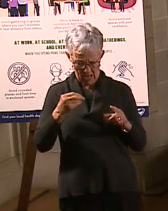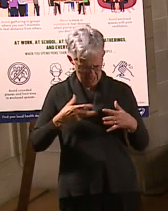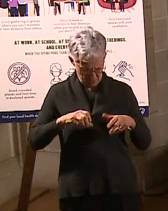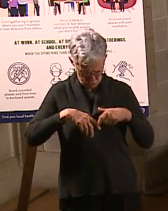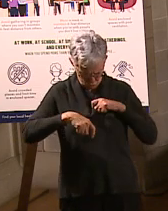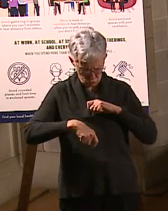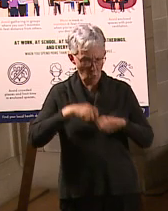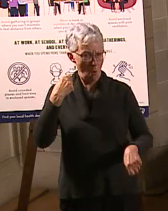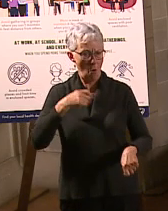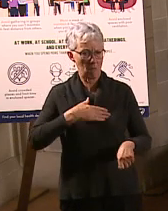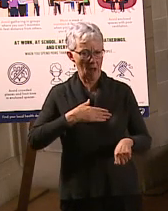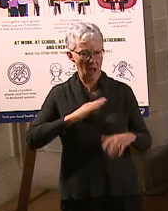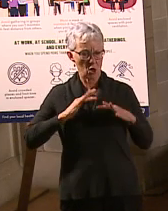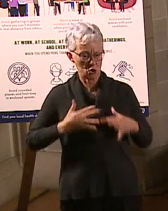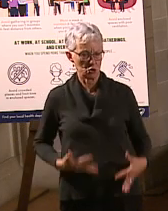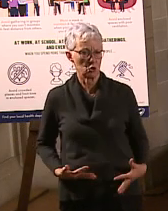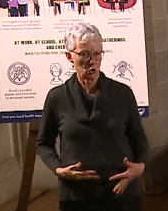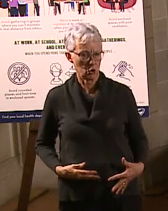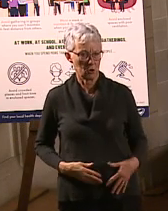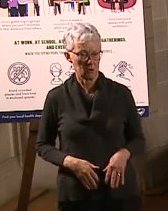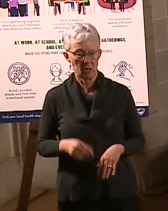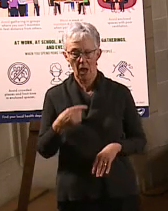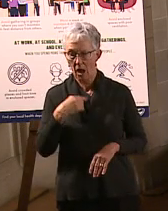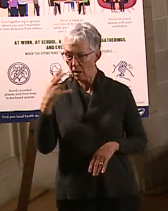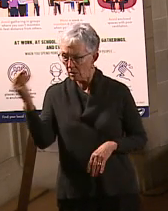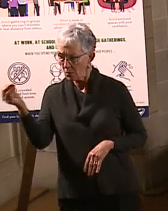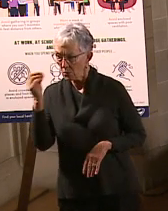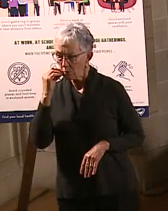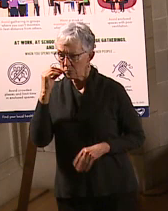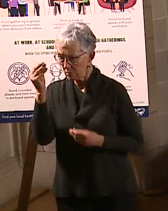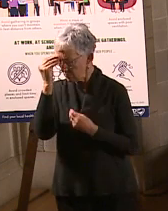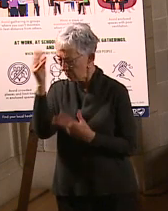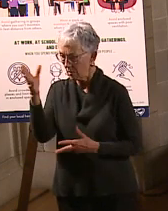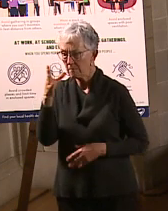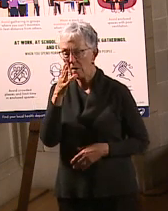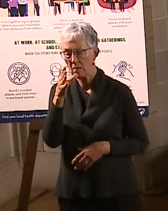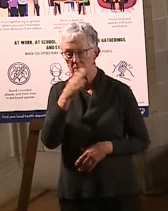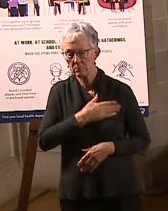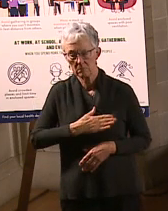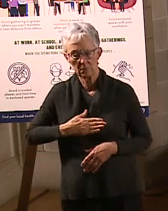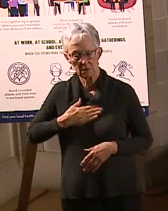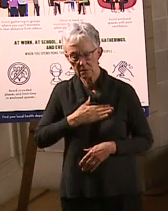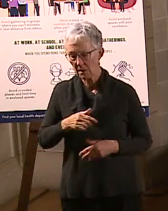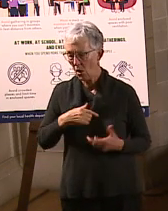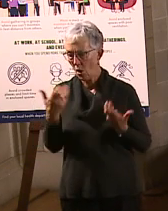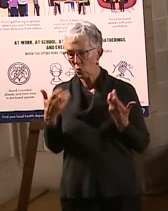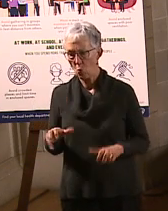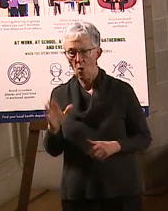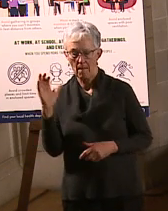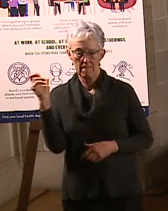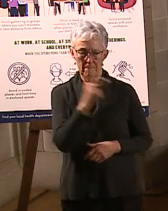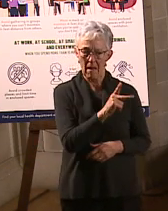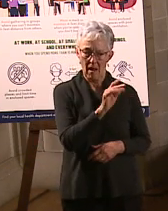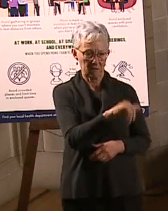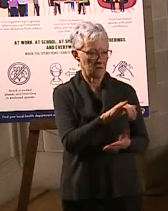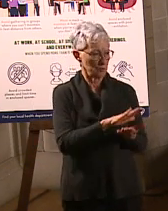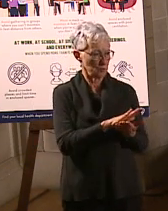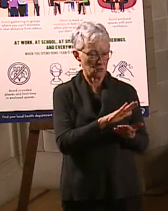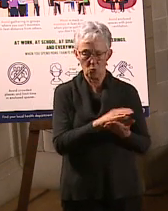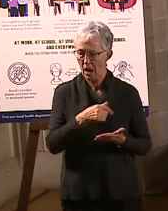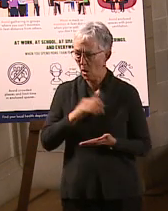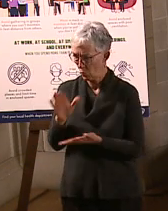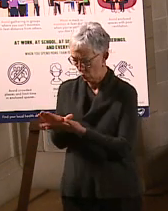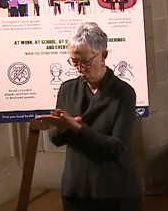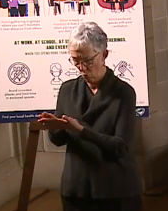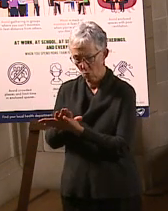to my mom, and I was crying. I begged her. I said, please do not send me back to that school. I said, you know, I'll do the dishes every day. You won't have to yell at